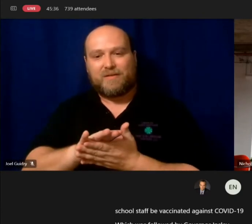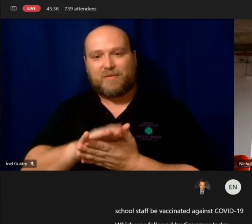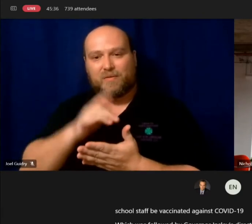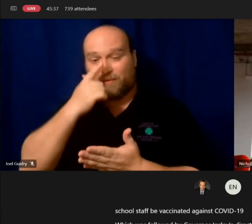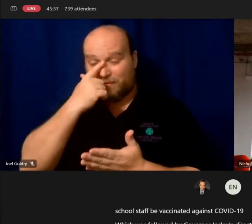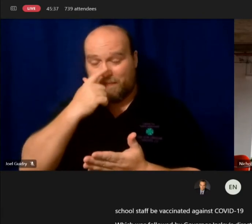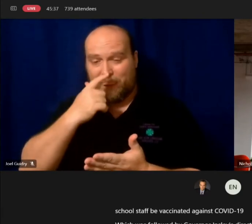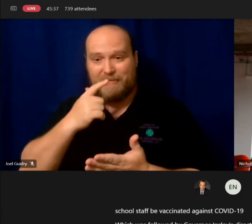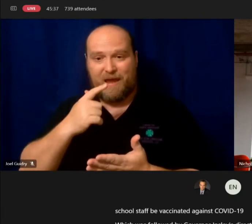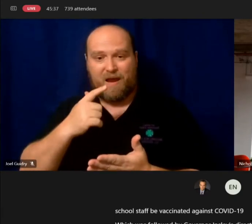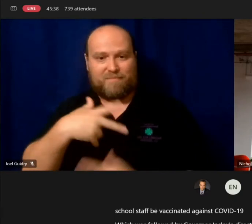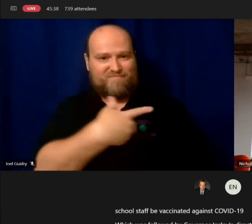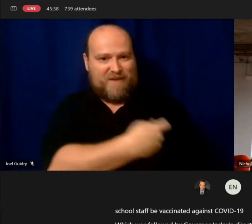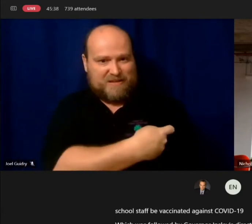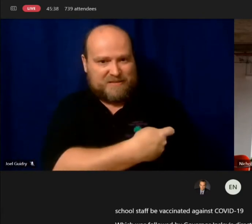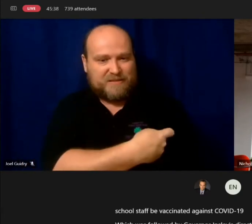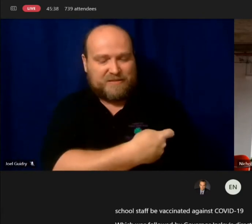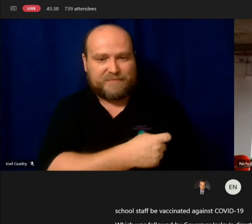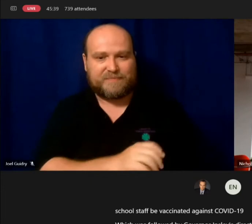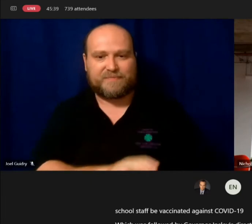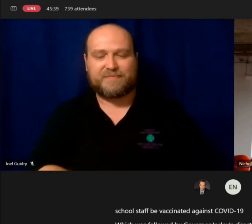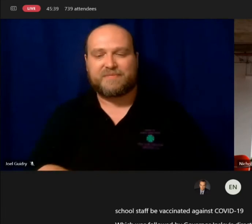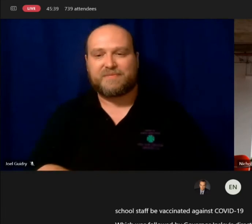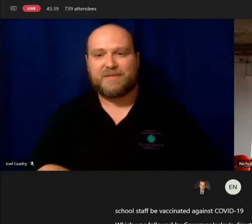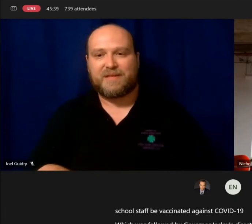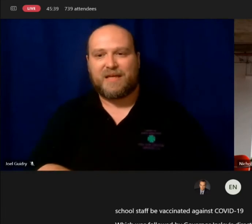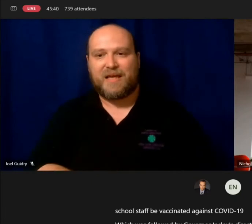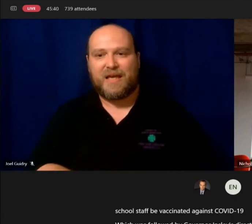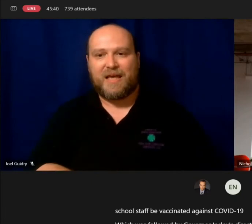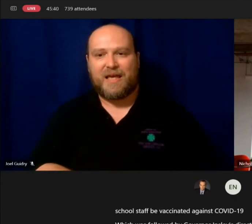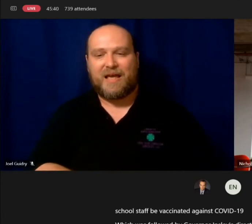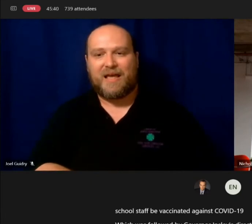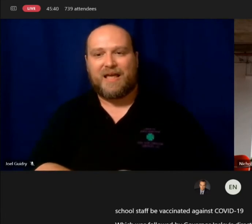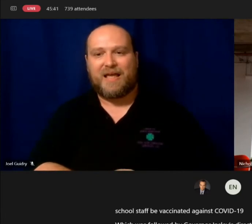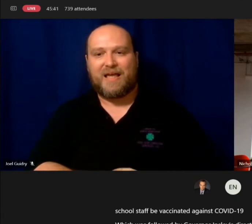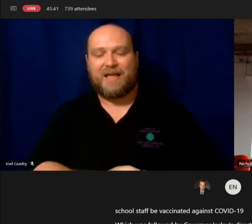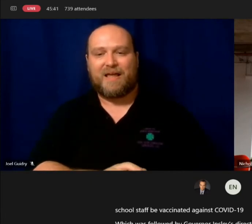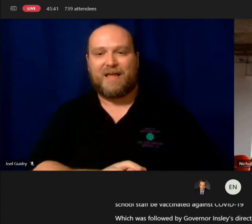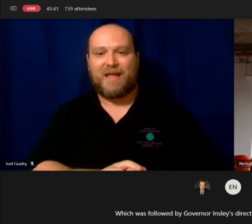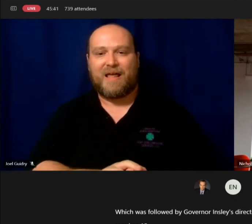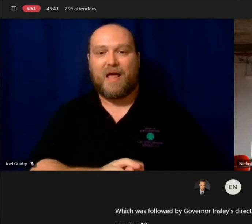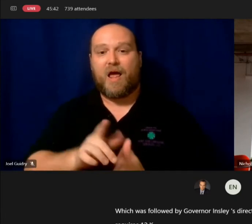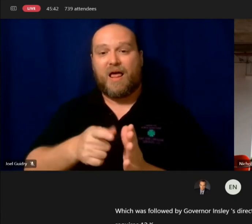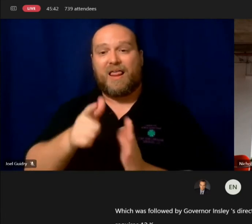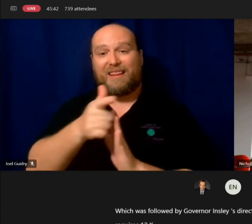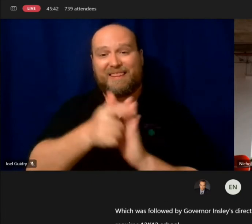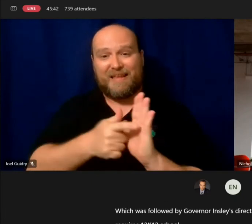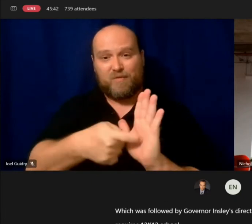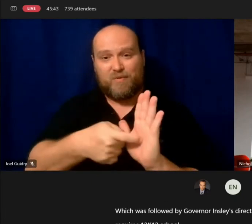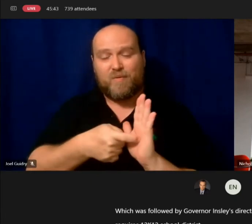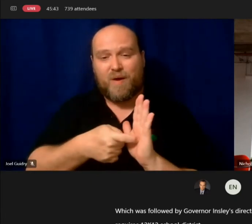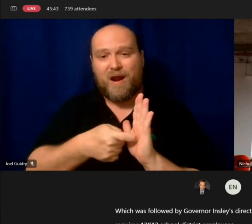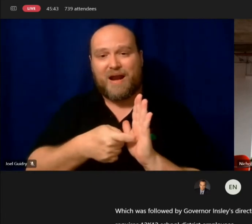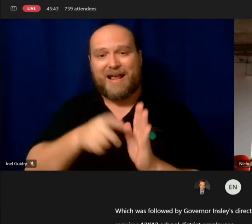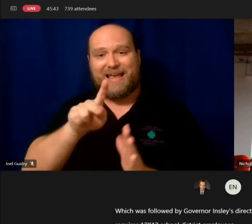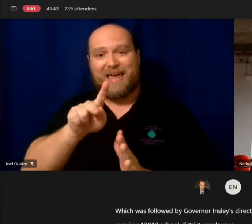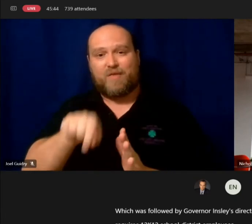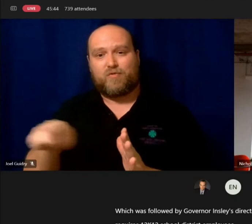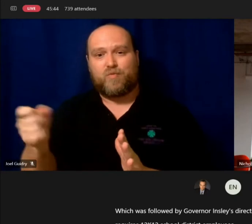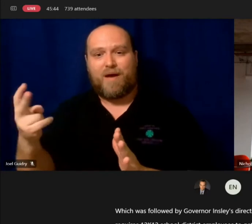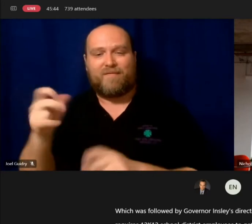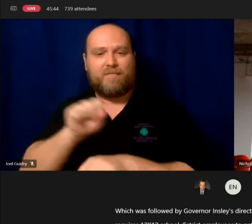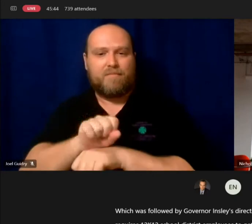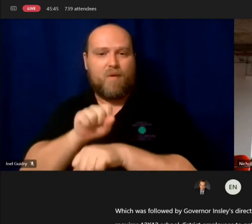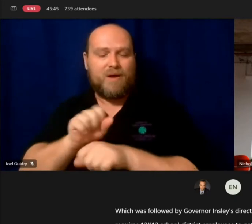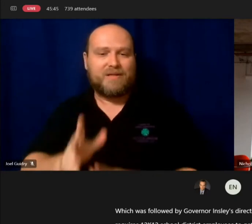18th, which legally requires K-12 school district employees to get the COVID-19 vaccination or